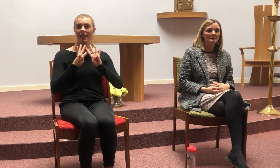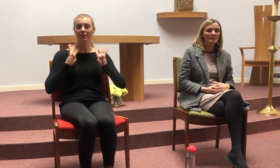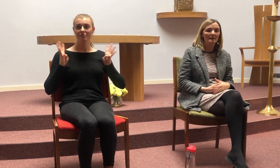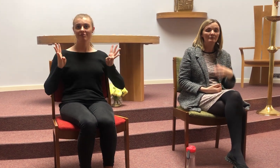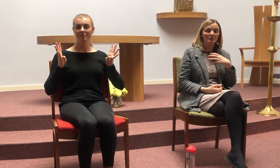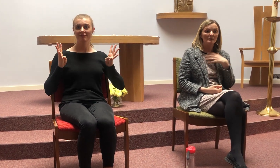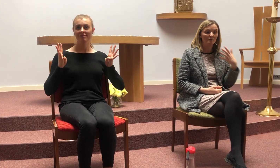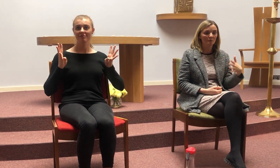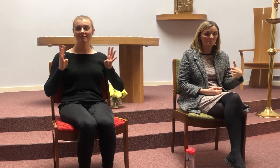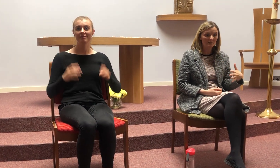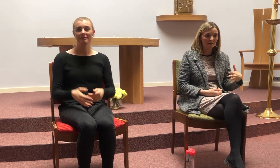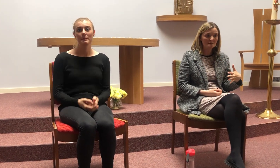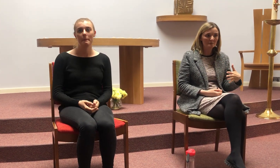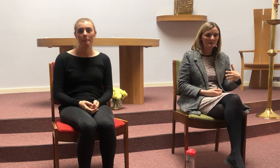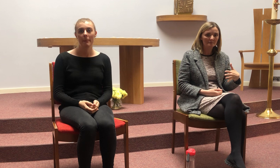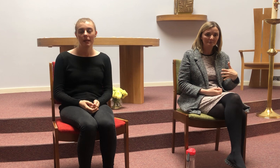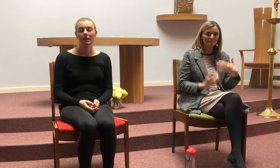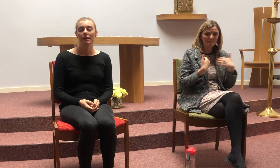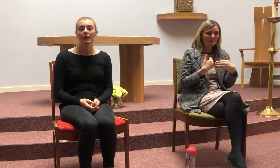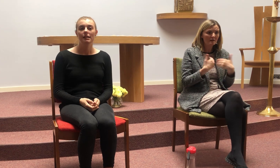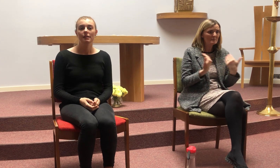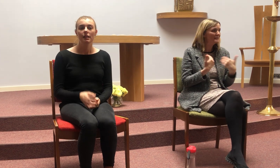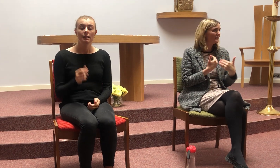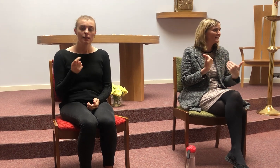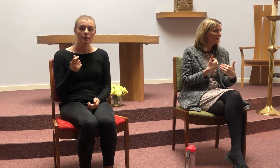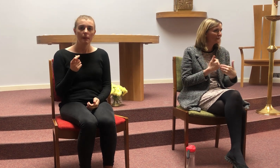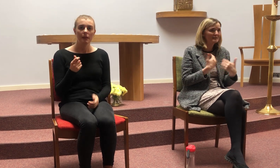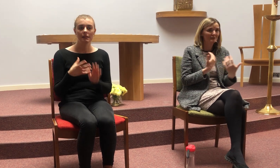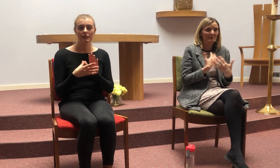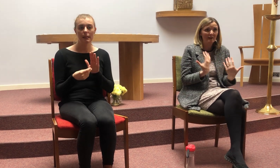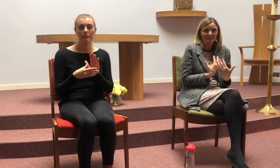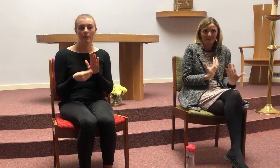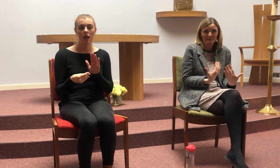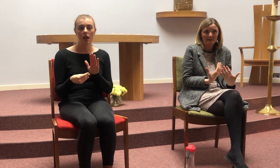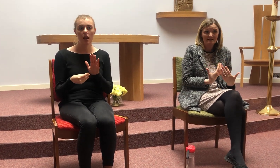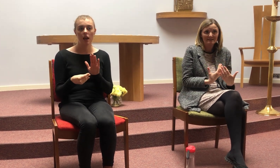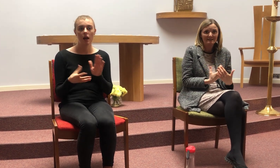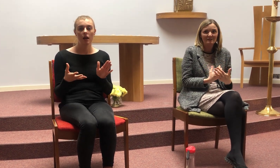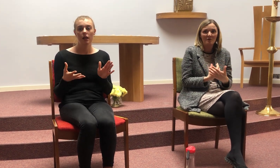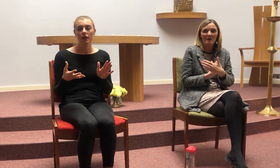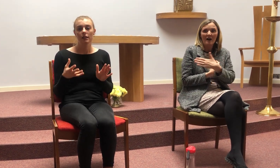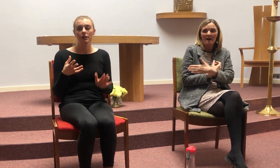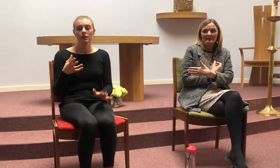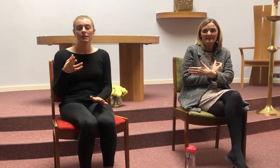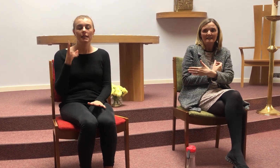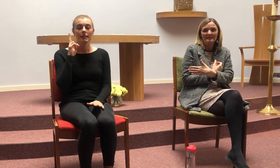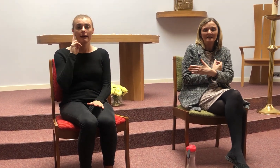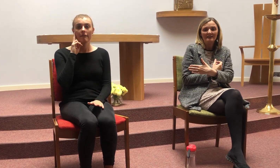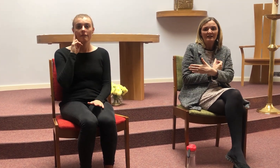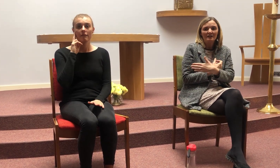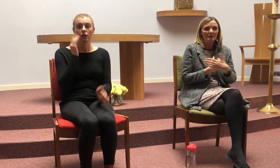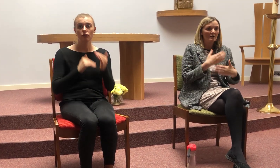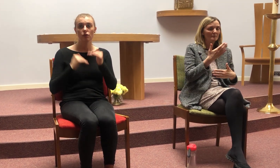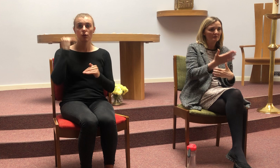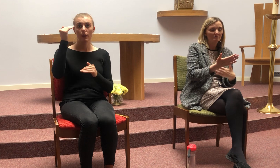couple of times where, even though I've grown up in the deaf community, I'm still not deaf. I still don't have that experience, and so I see, you know, I might